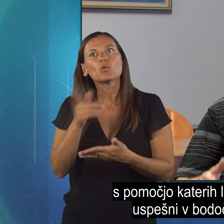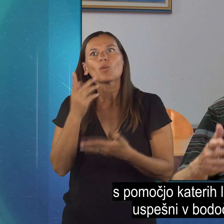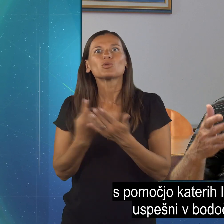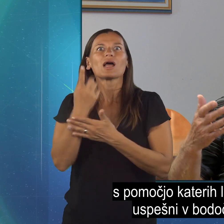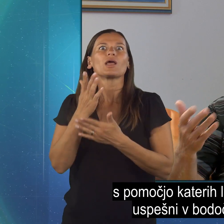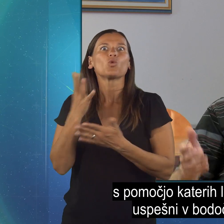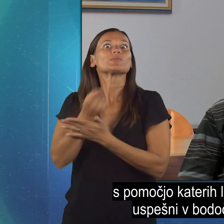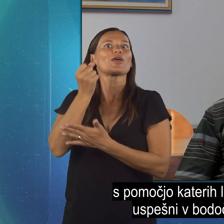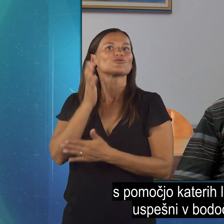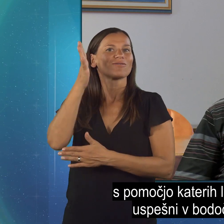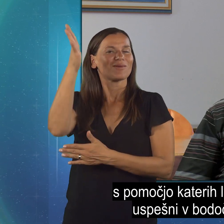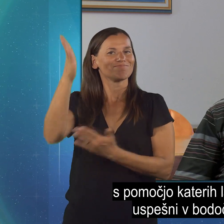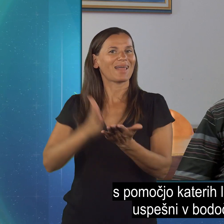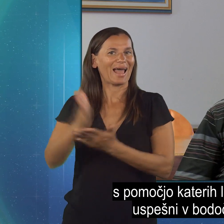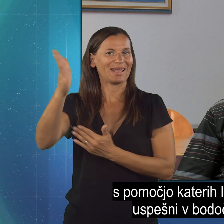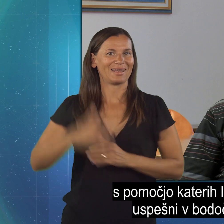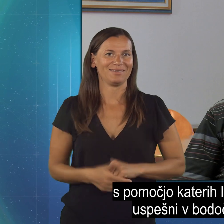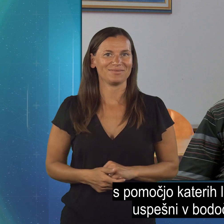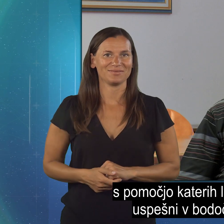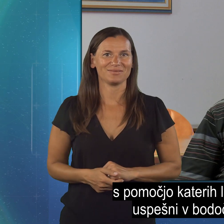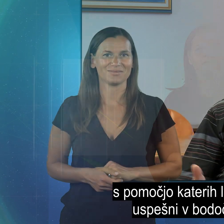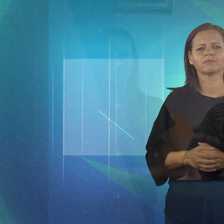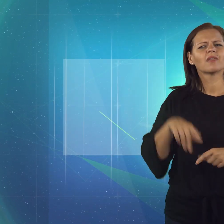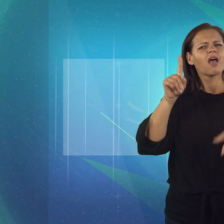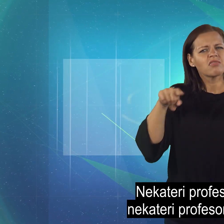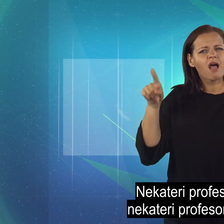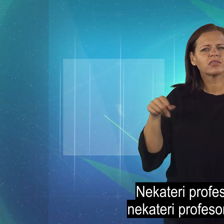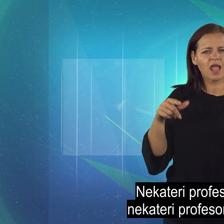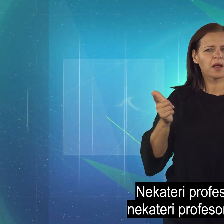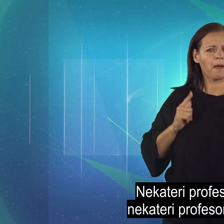them become successful in their future careers.